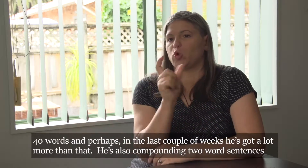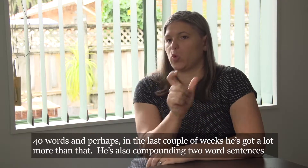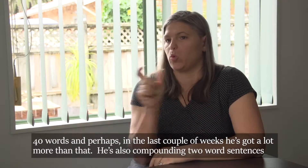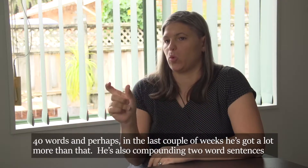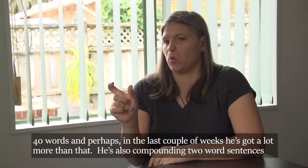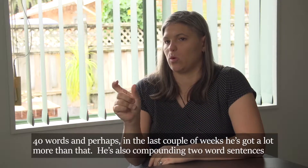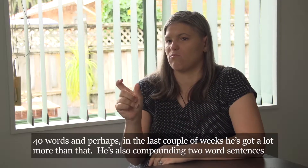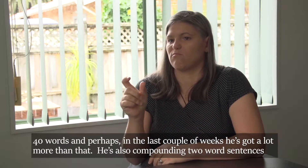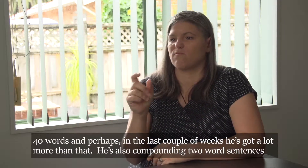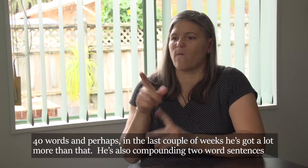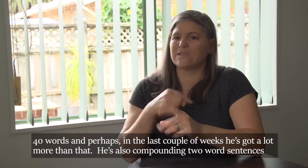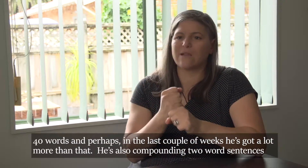lot more than that. He's also